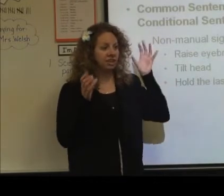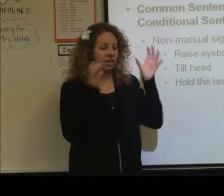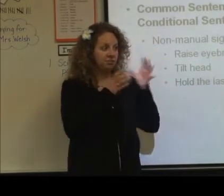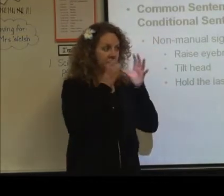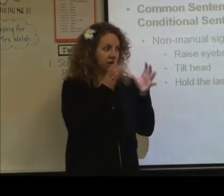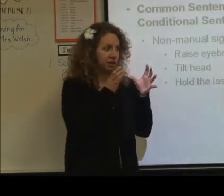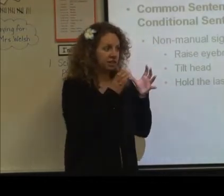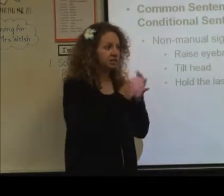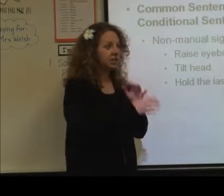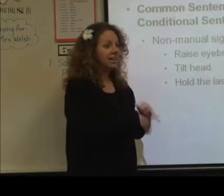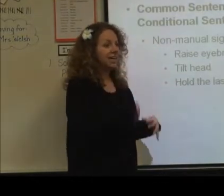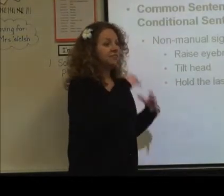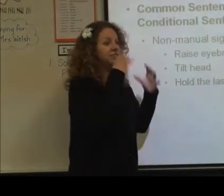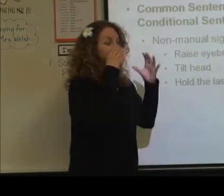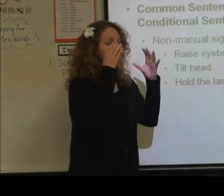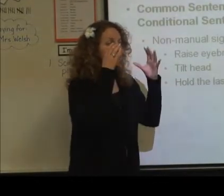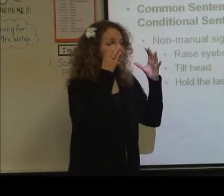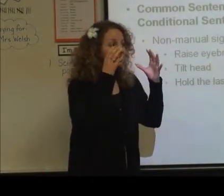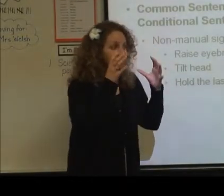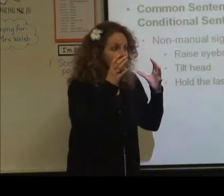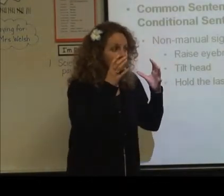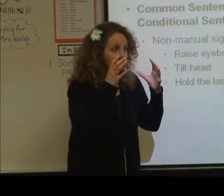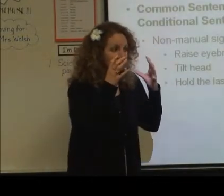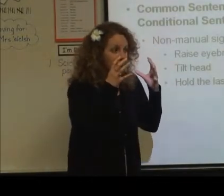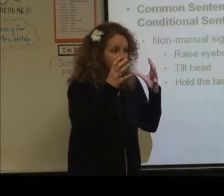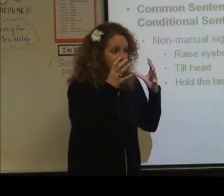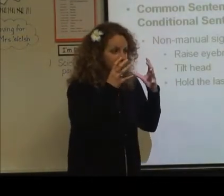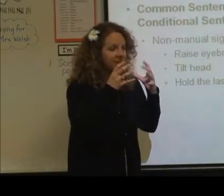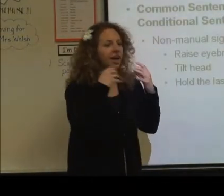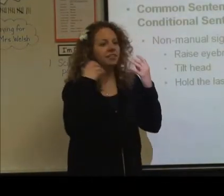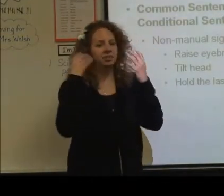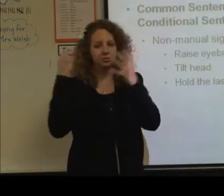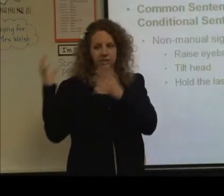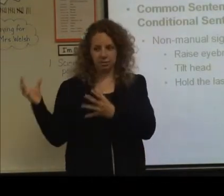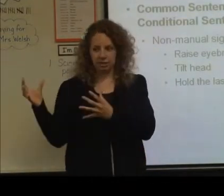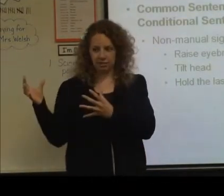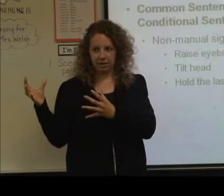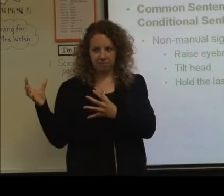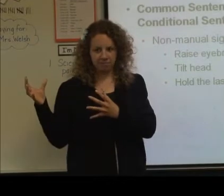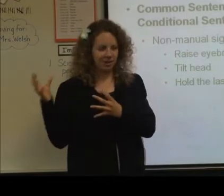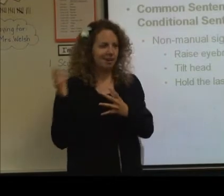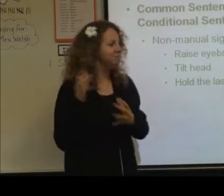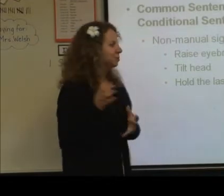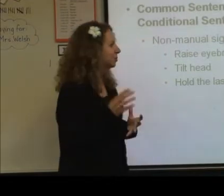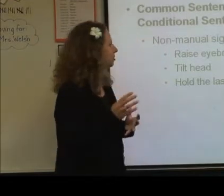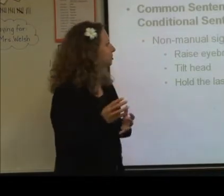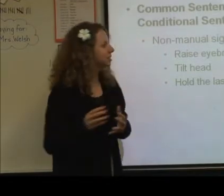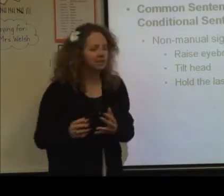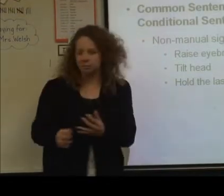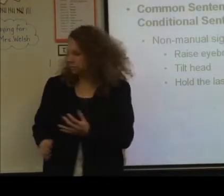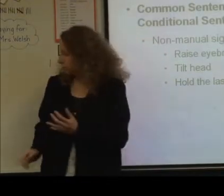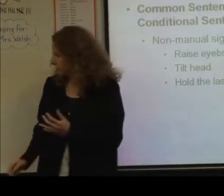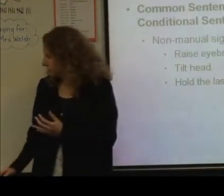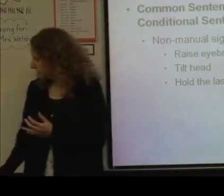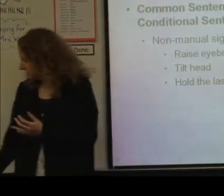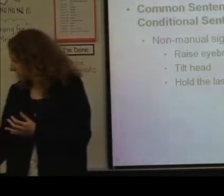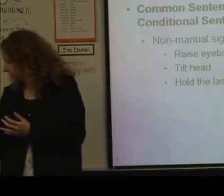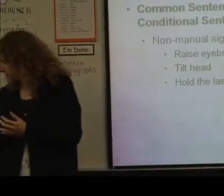the if part is, if this happens, pause, and then you'll say the rest of it. Okay? So we'll go through the examples. What was this one from